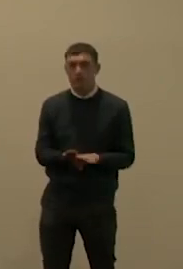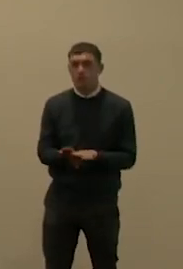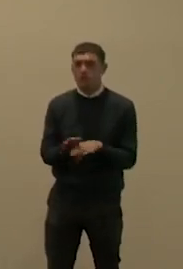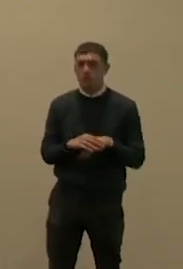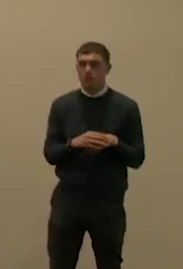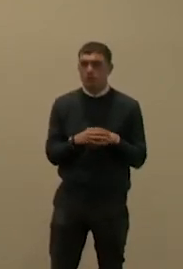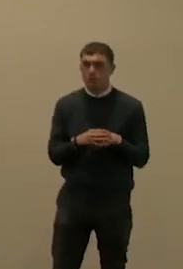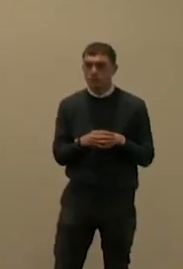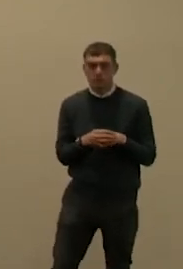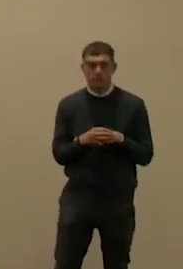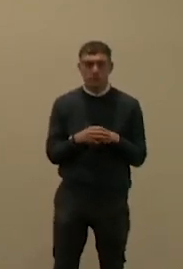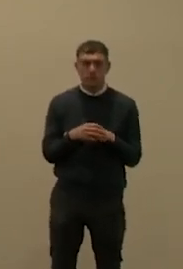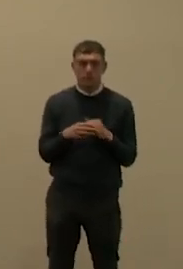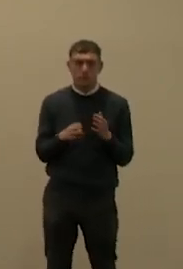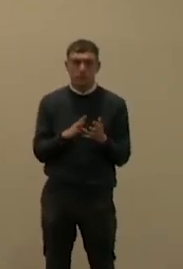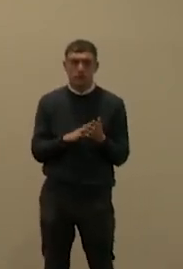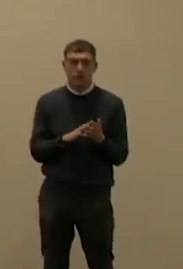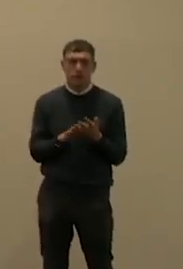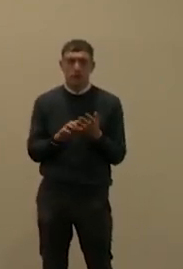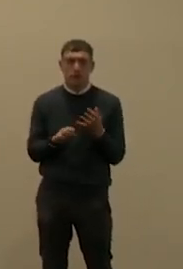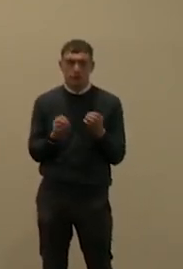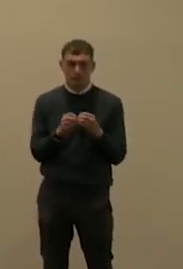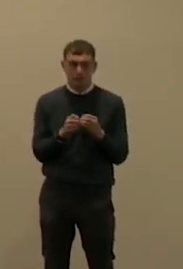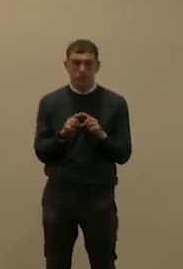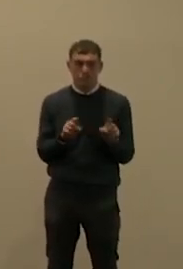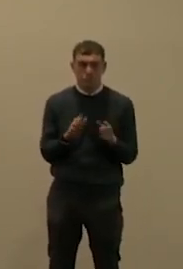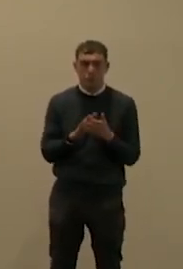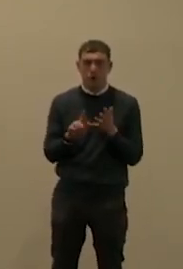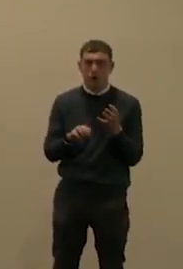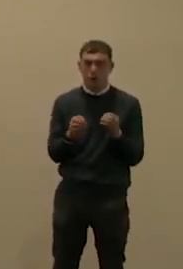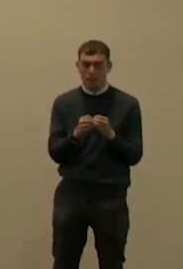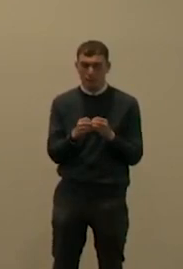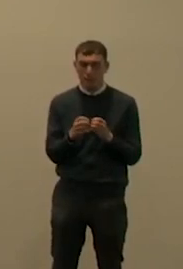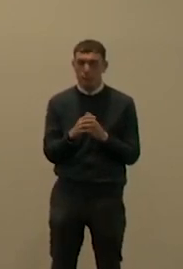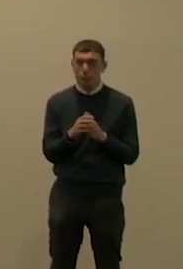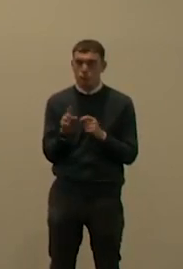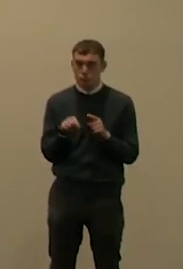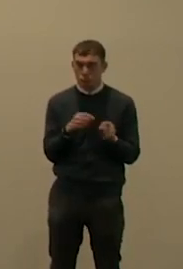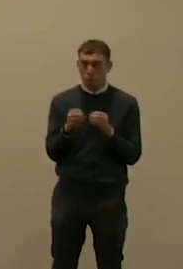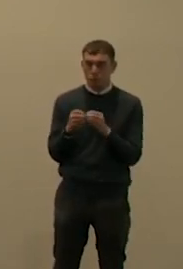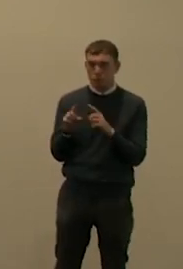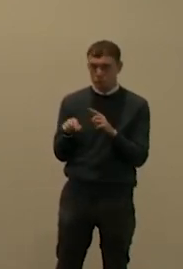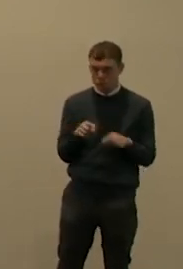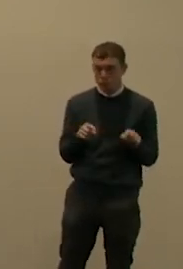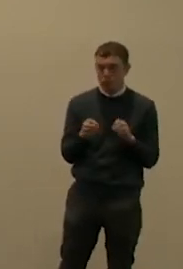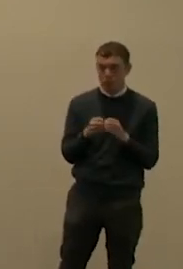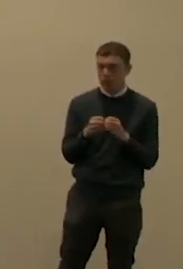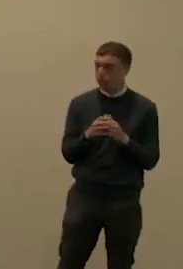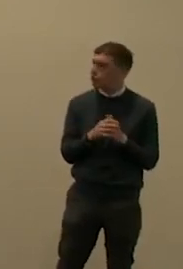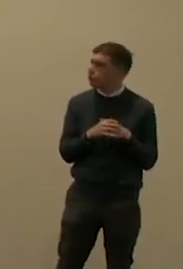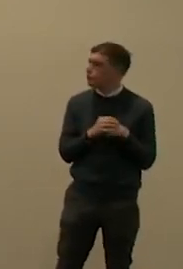the hub-to-hub is enabled, and what you can choose is a branch-to-branch to disable or to enable if you